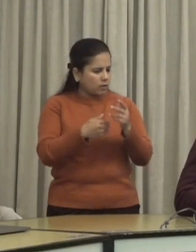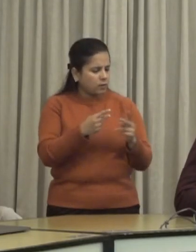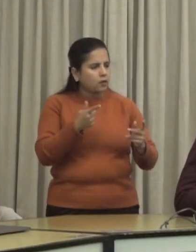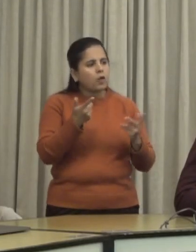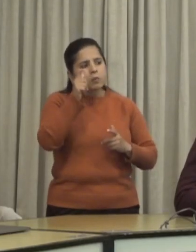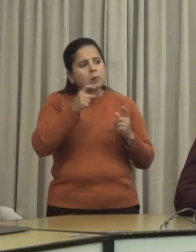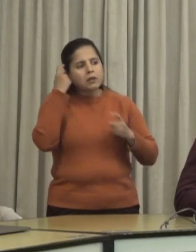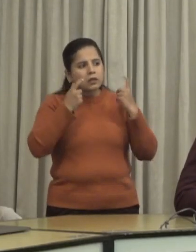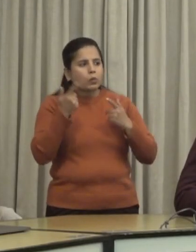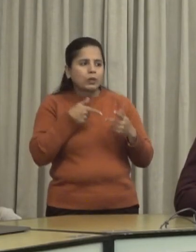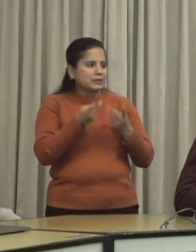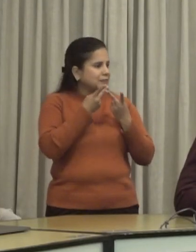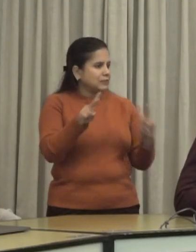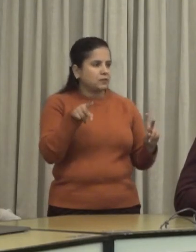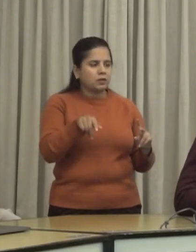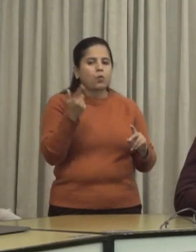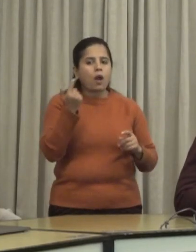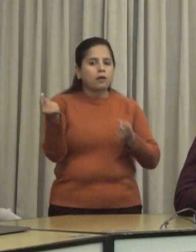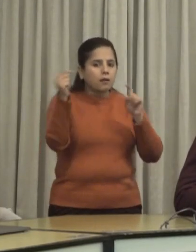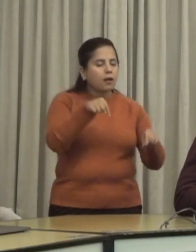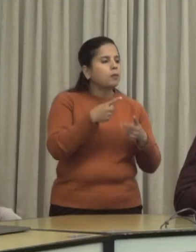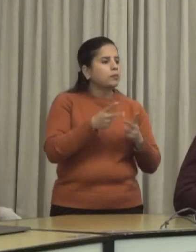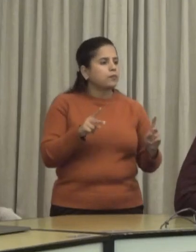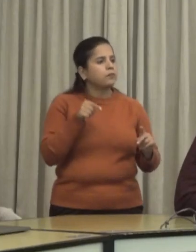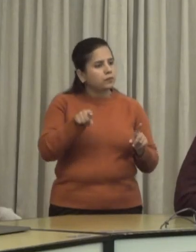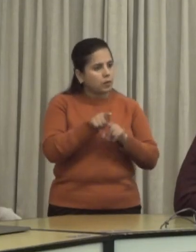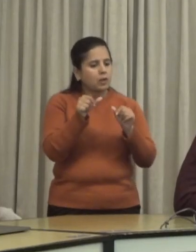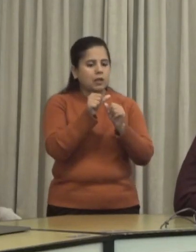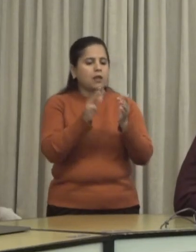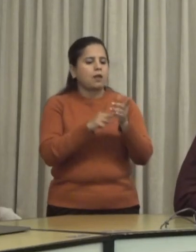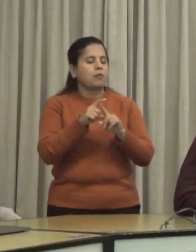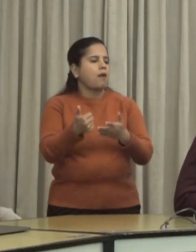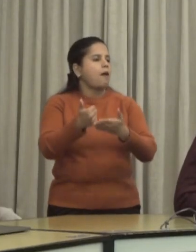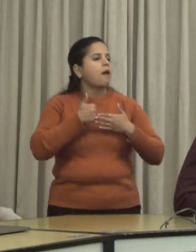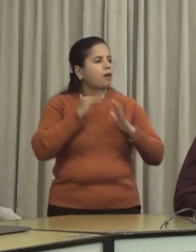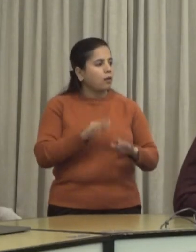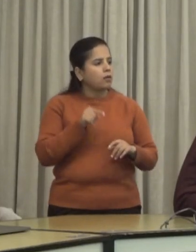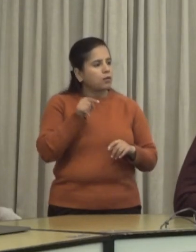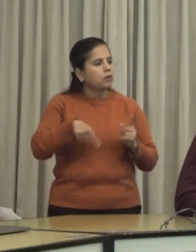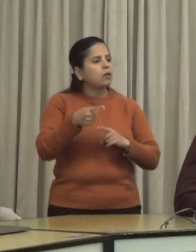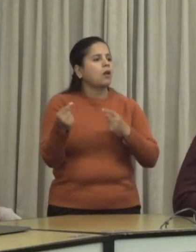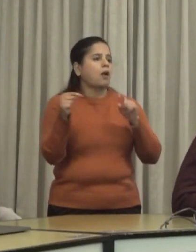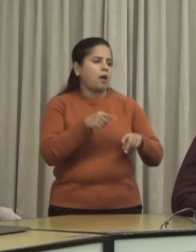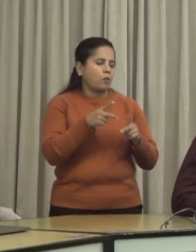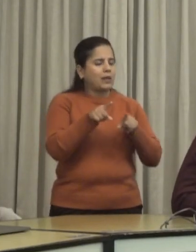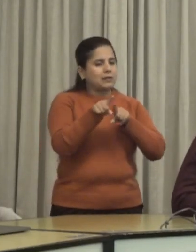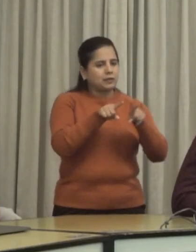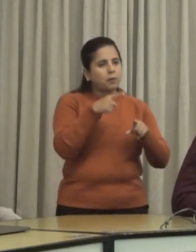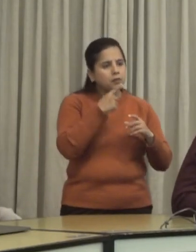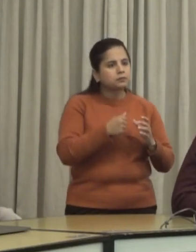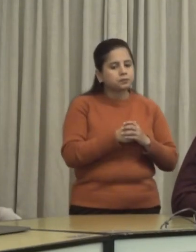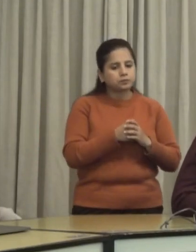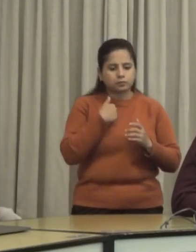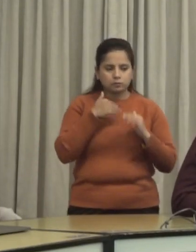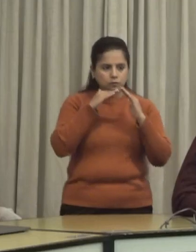what people are thinking is very different from when they are calm. So ideally, that's how AMD helps, because at that point you're very calm. For example, when